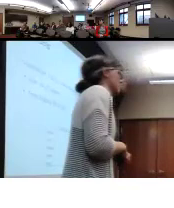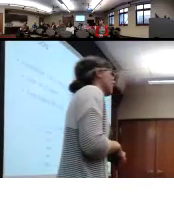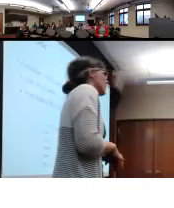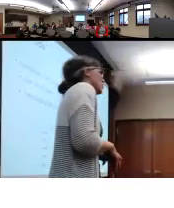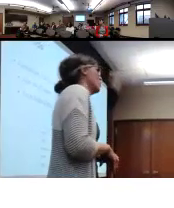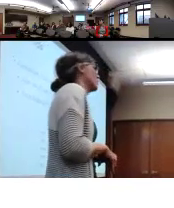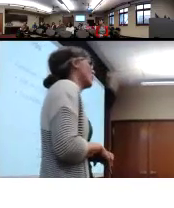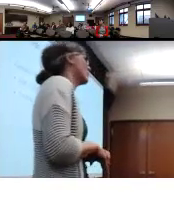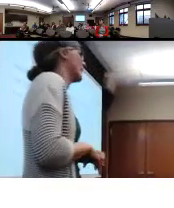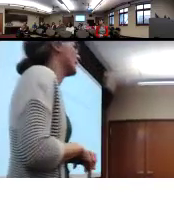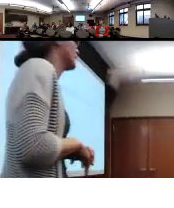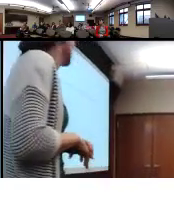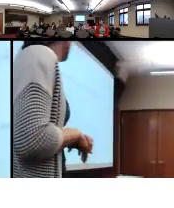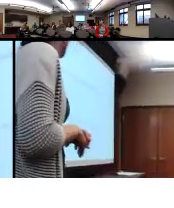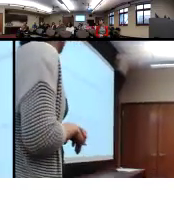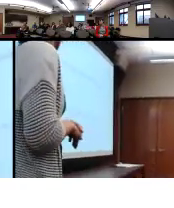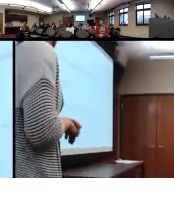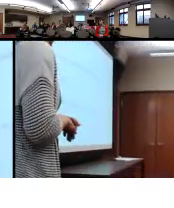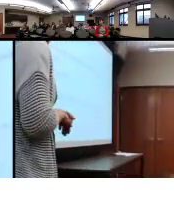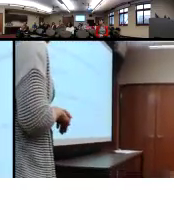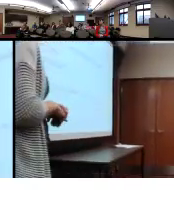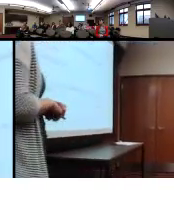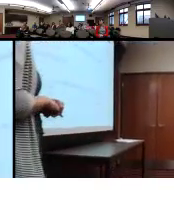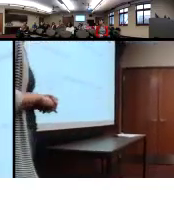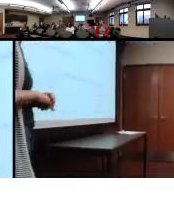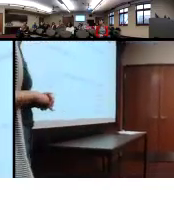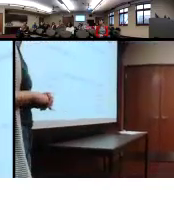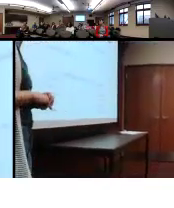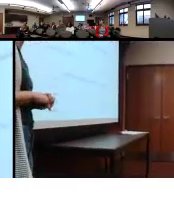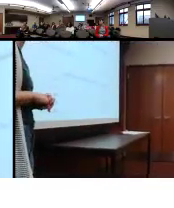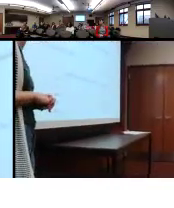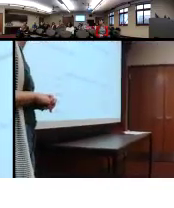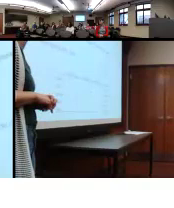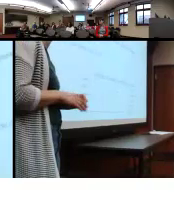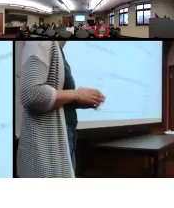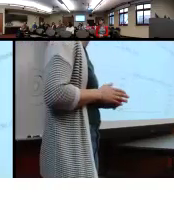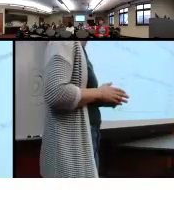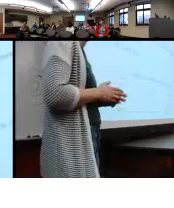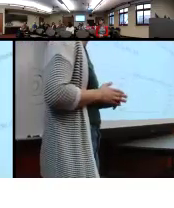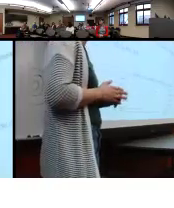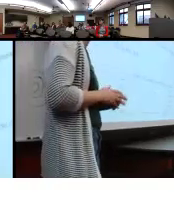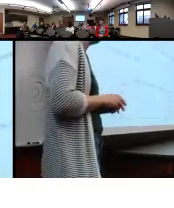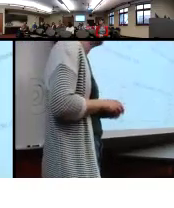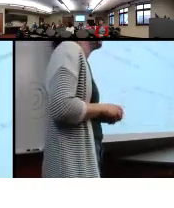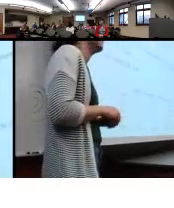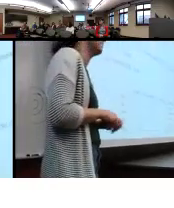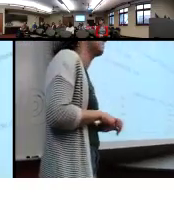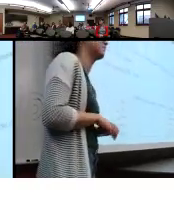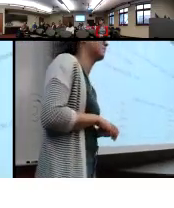they didn't, the school wasn't equipped to handle that. So as far as we know, nothing. Completely different. I don't